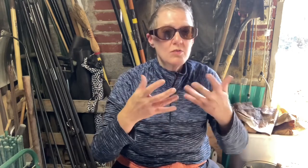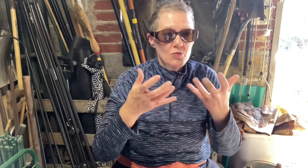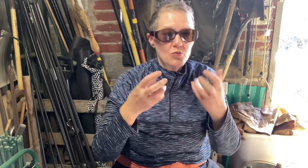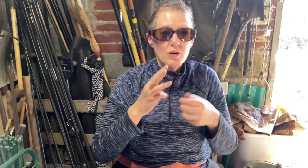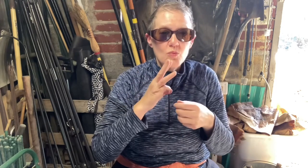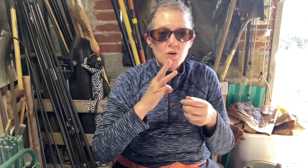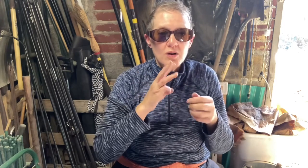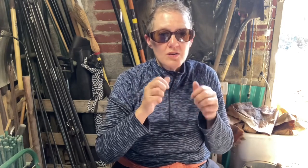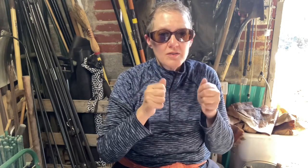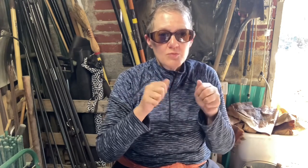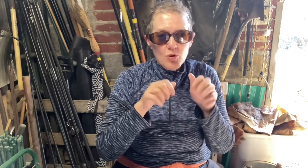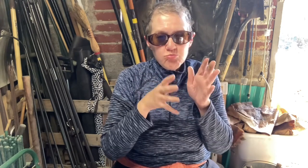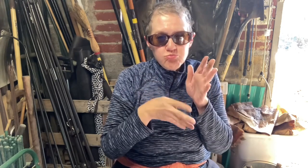down these leaves in bags,